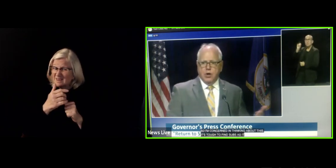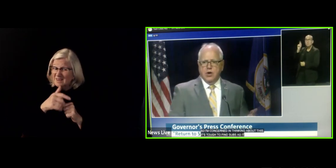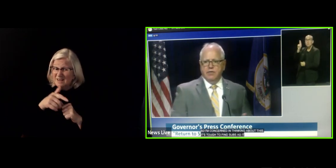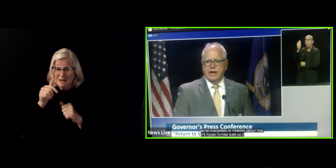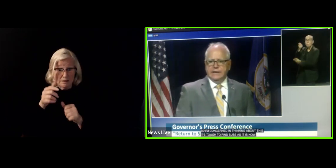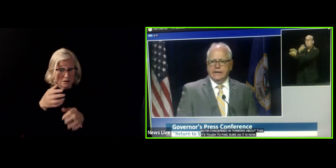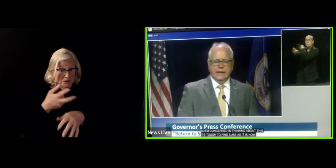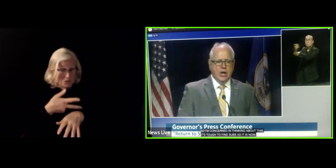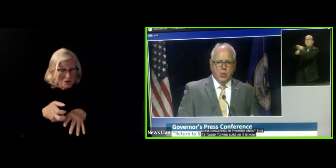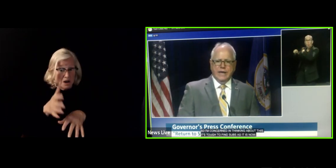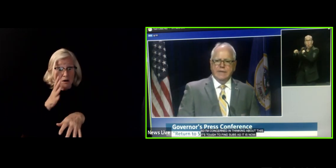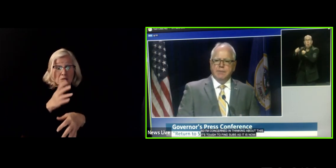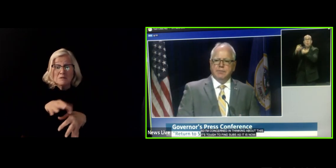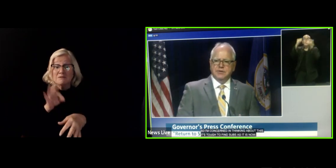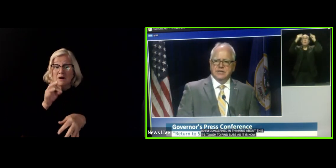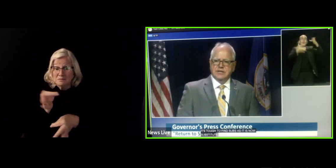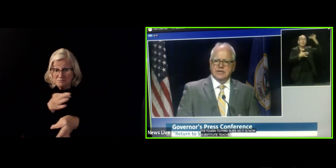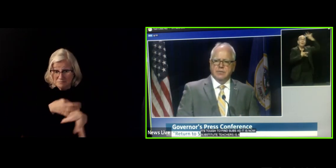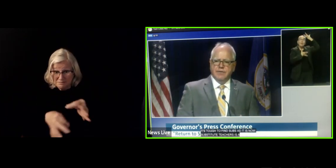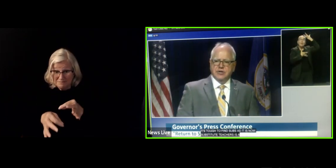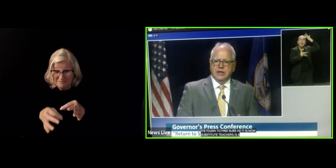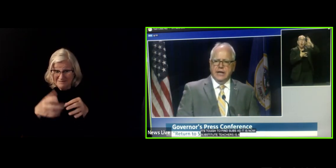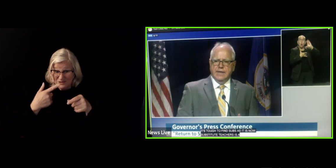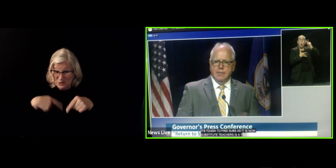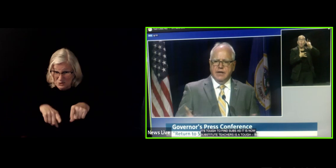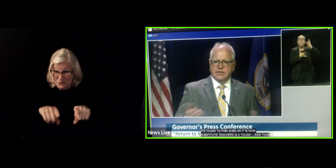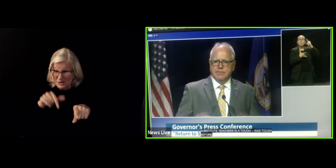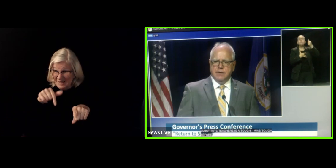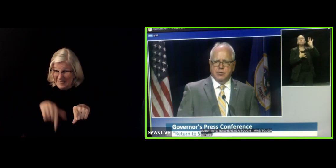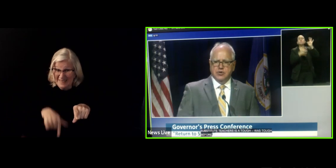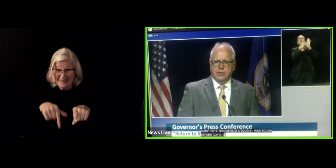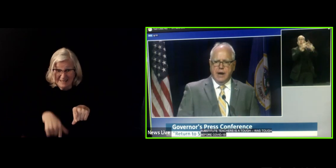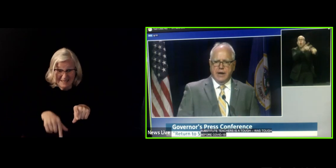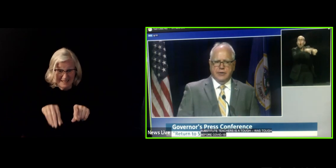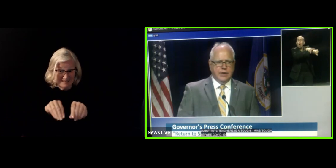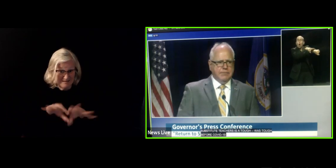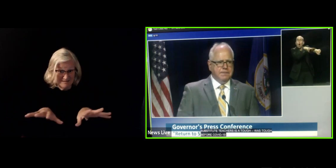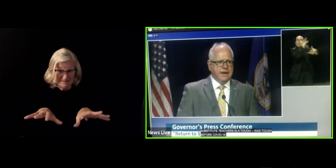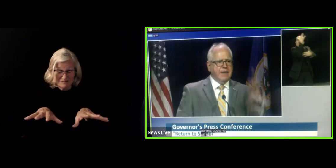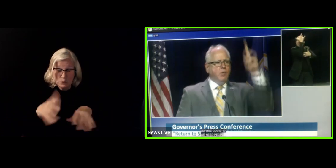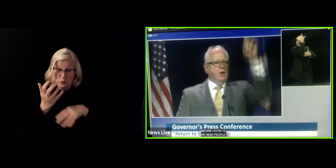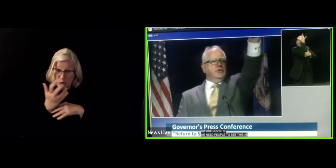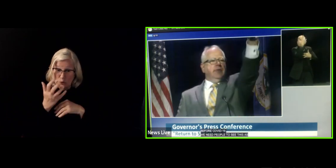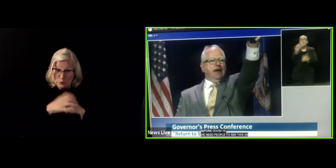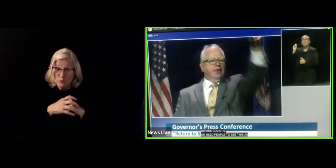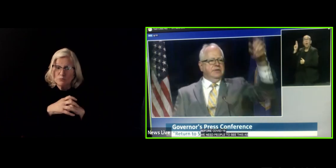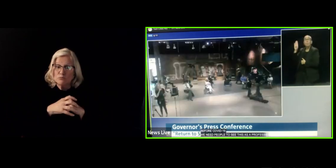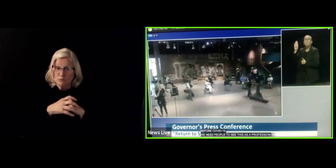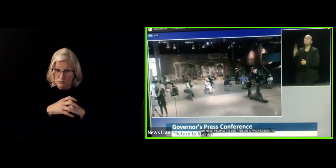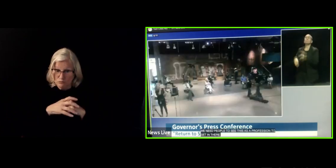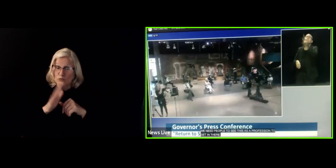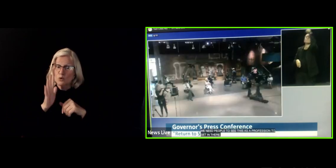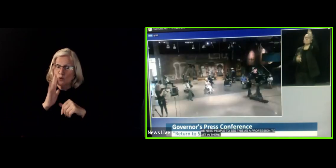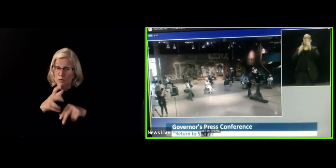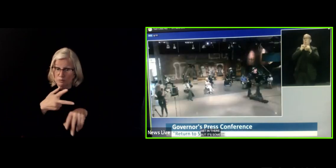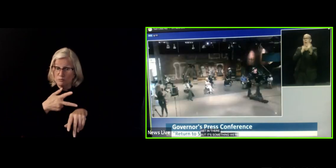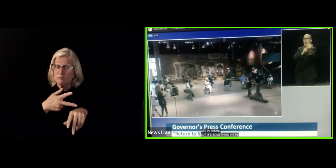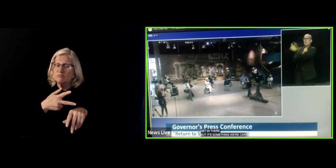before COVID-19. We need people to see this as a profession to get in there, but it's something we're certainly monitoring. I have one clear back, Kevin. Is there